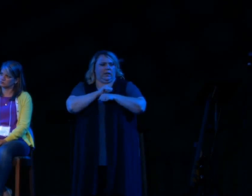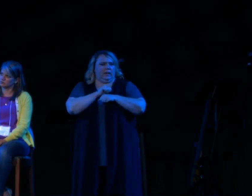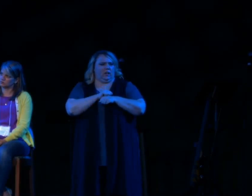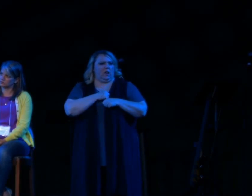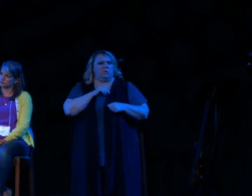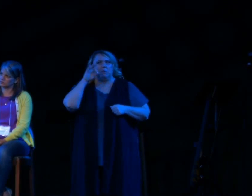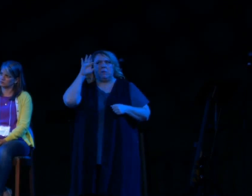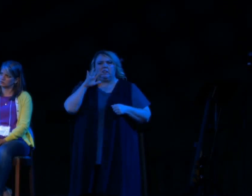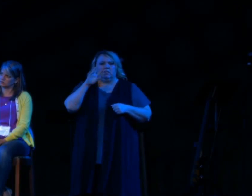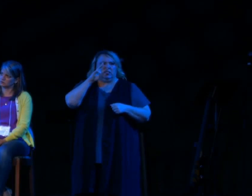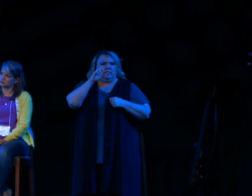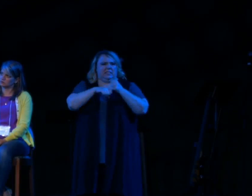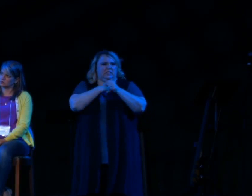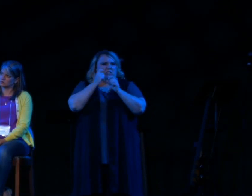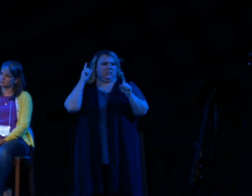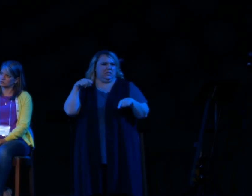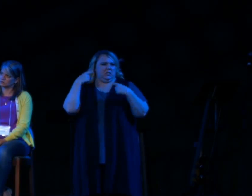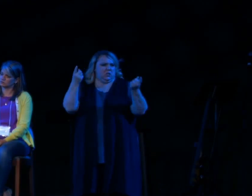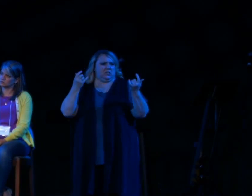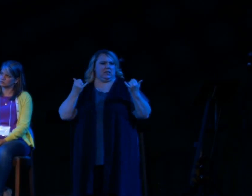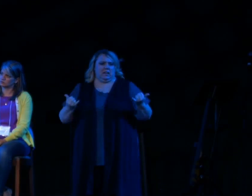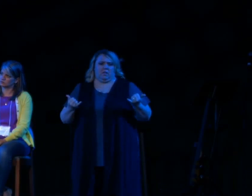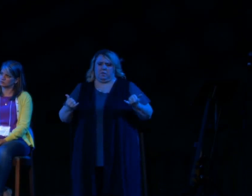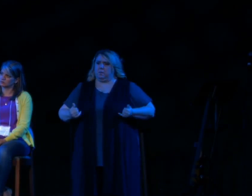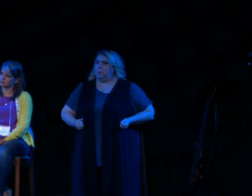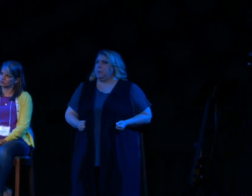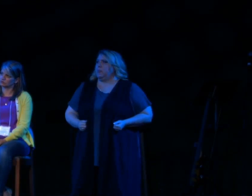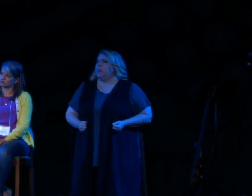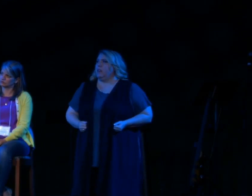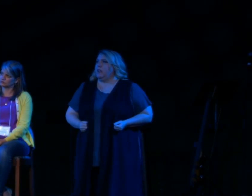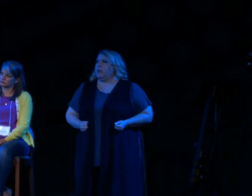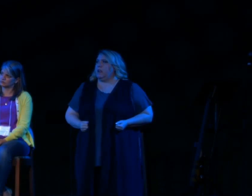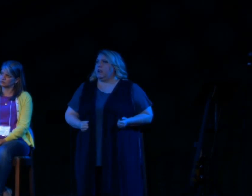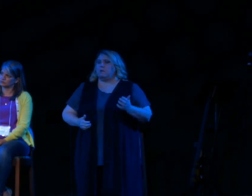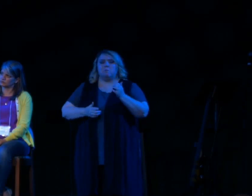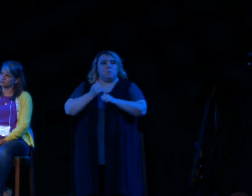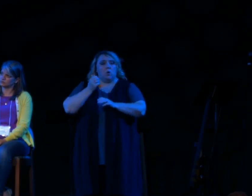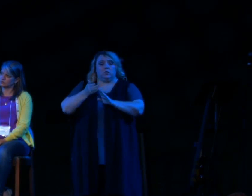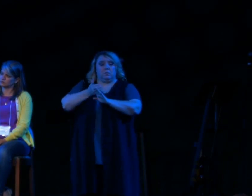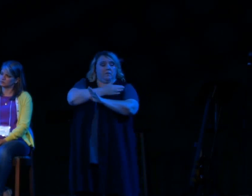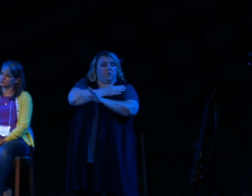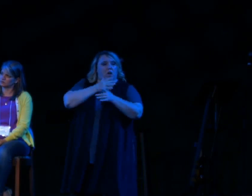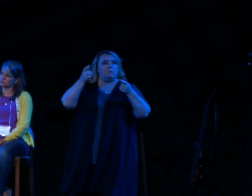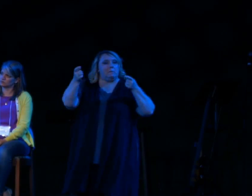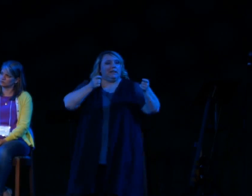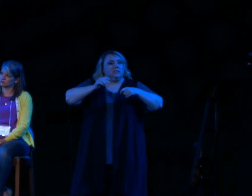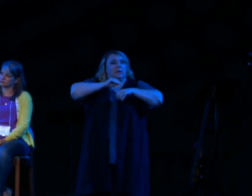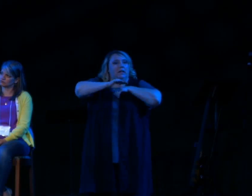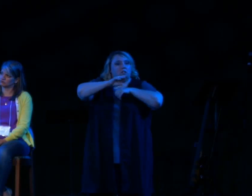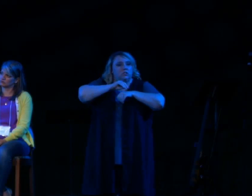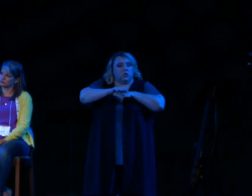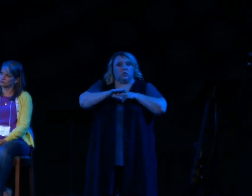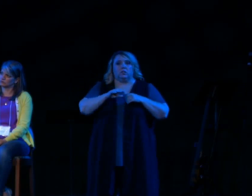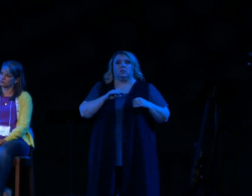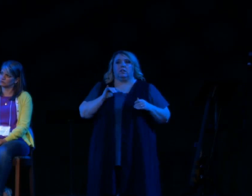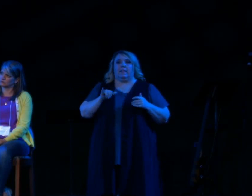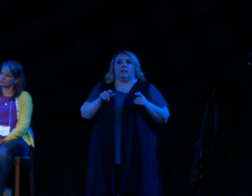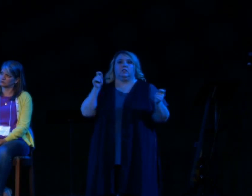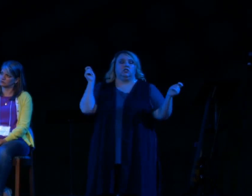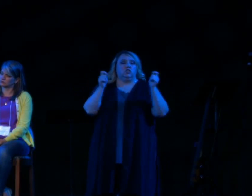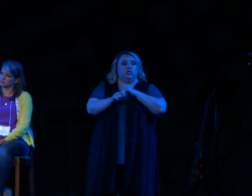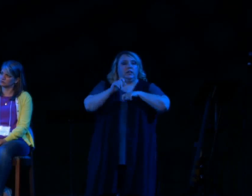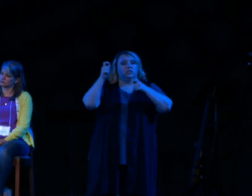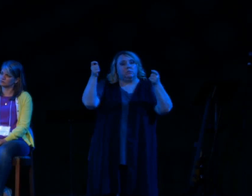about 6 years now. But for most of my career, I've been a management consultant. And a lot of that's been involved with change management